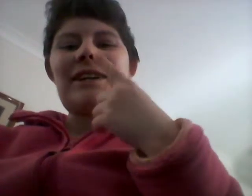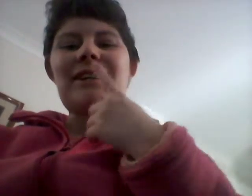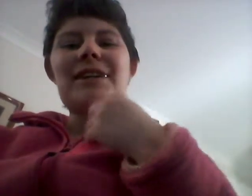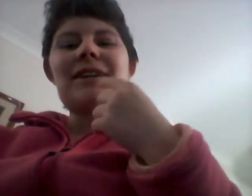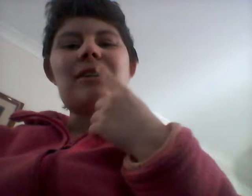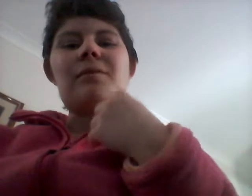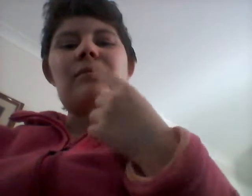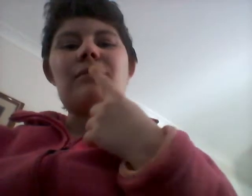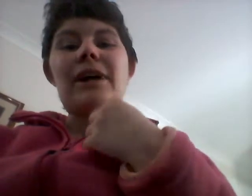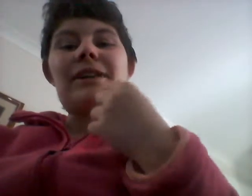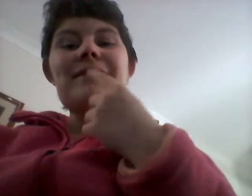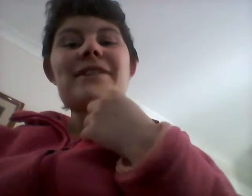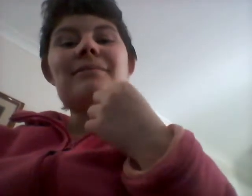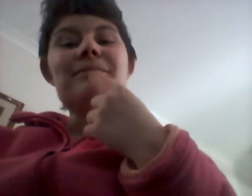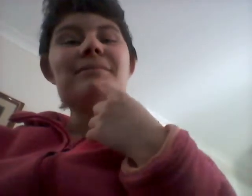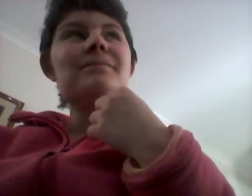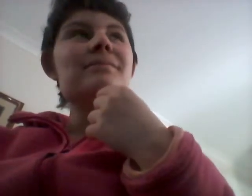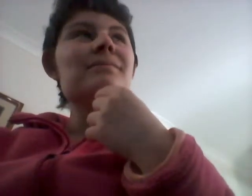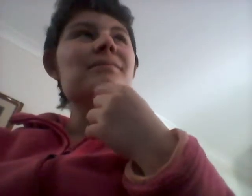Red. Red.